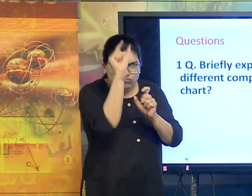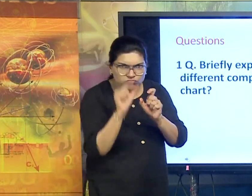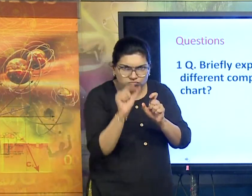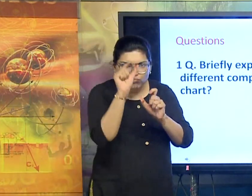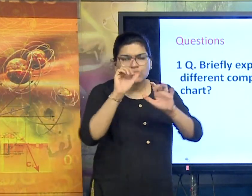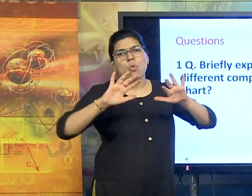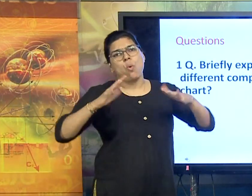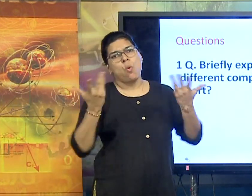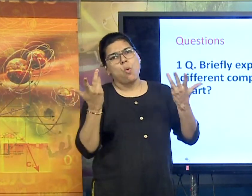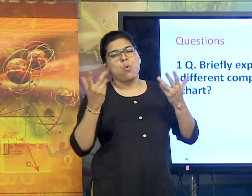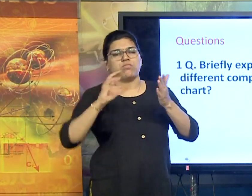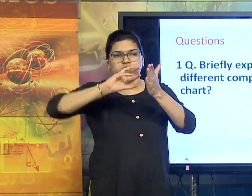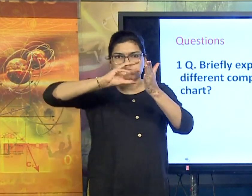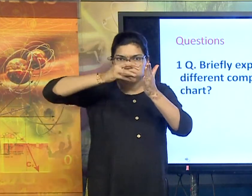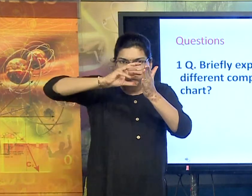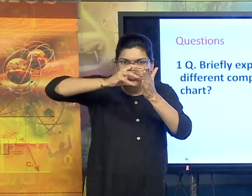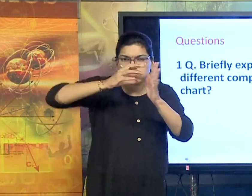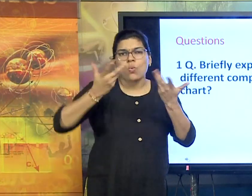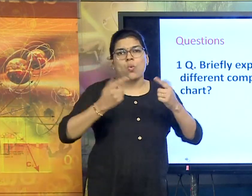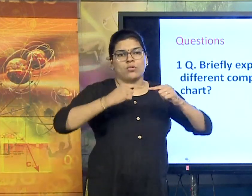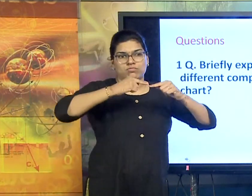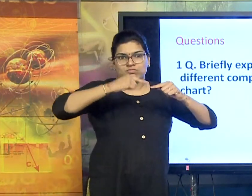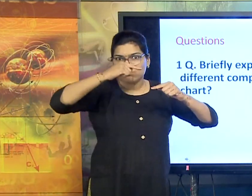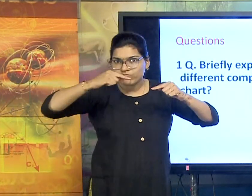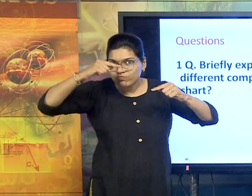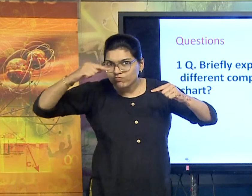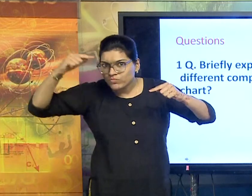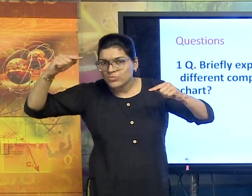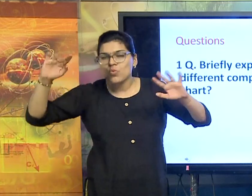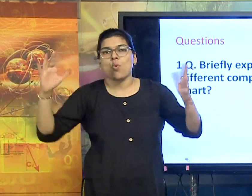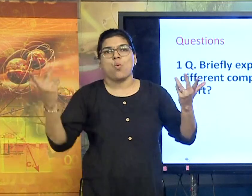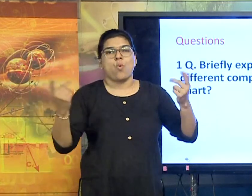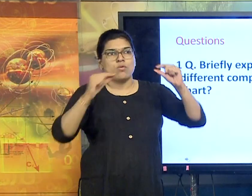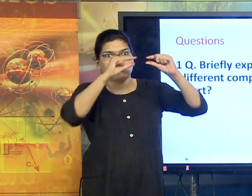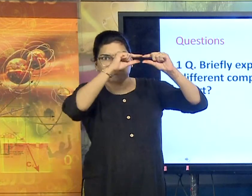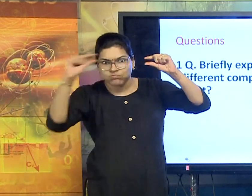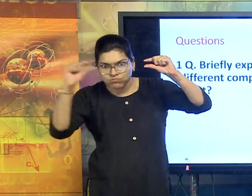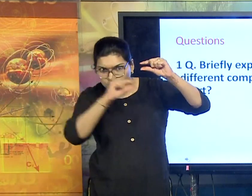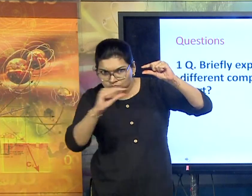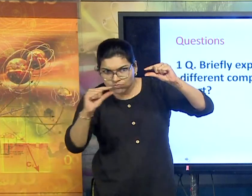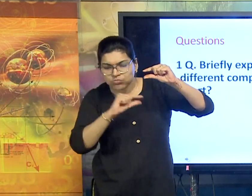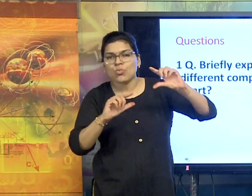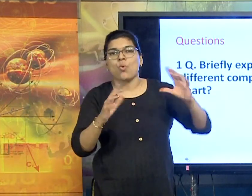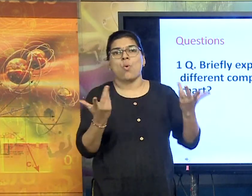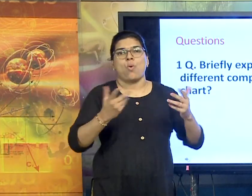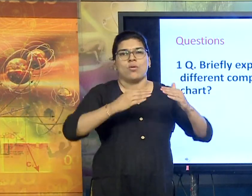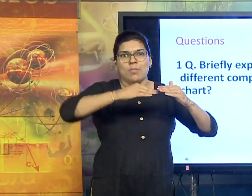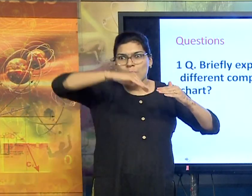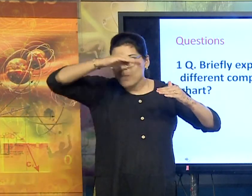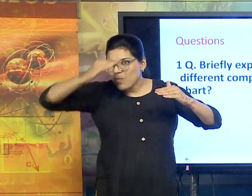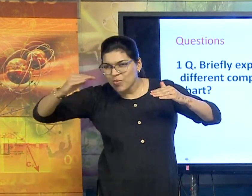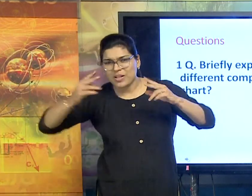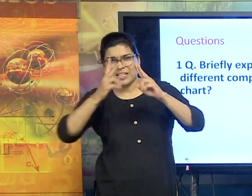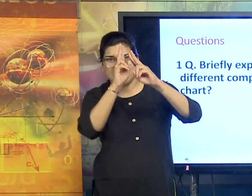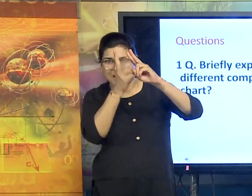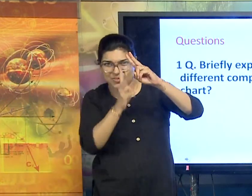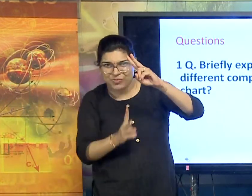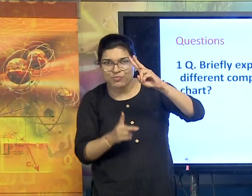This question is asking that you have to briefly explain any 5 different